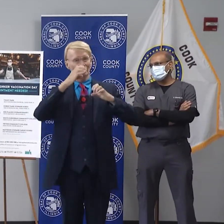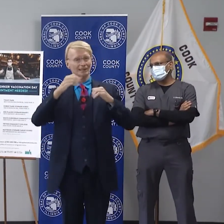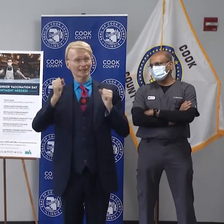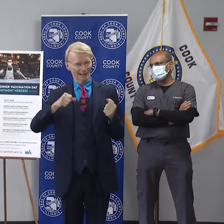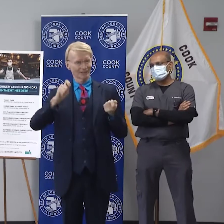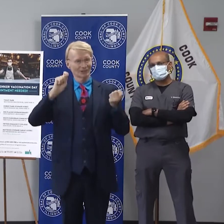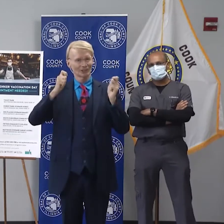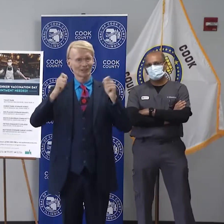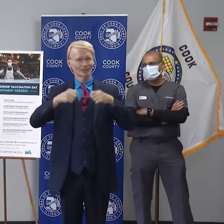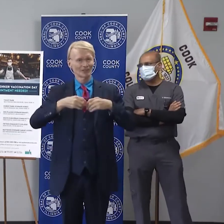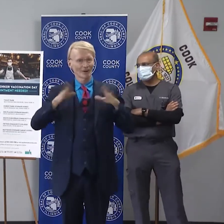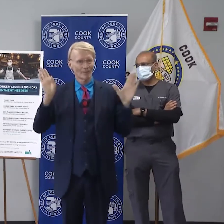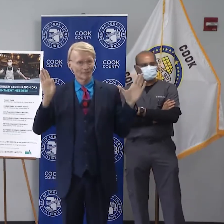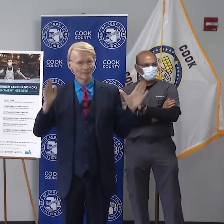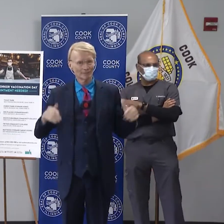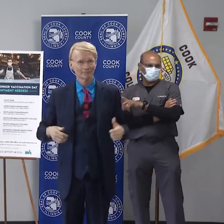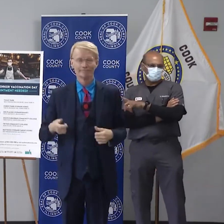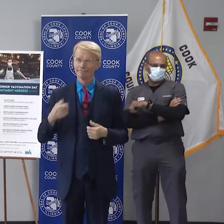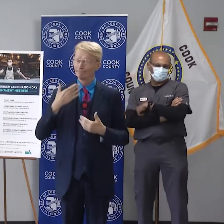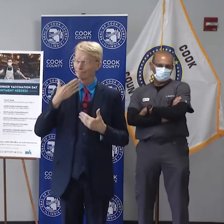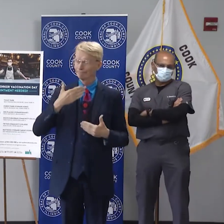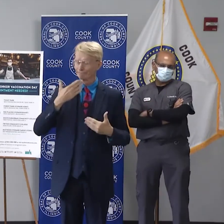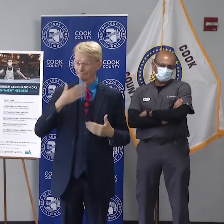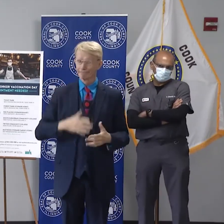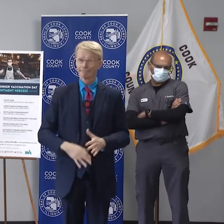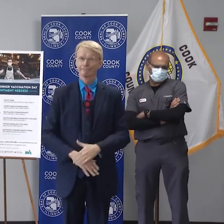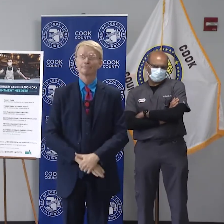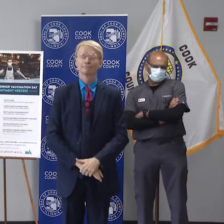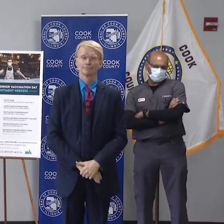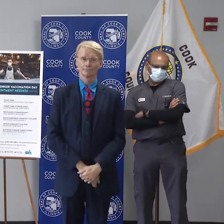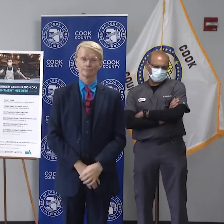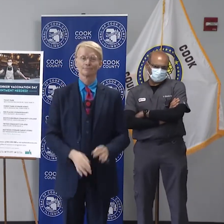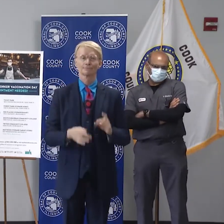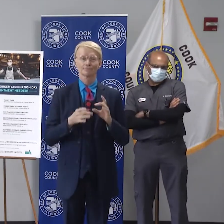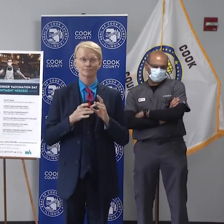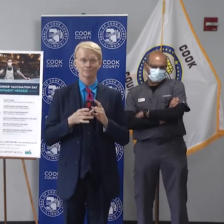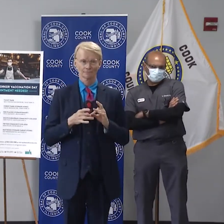lifted. Thank you very much. I just had one other